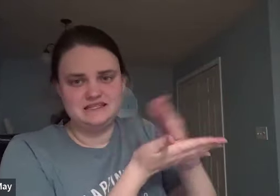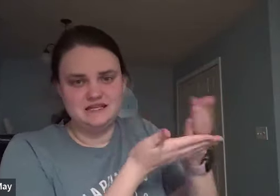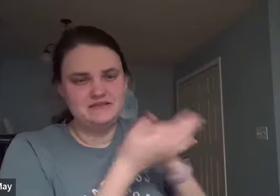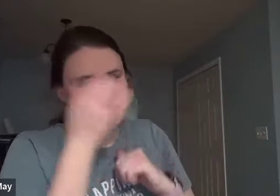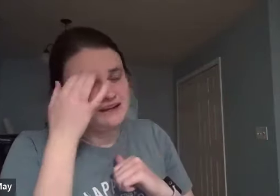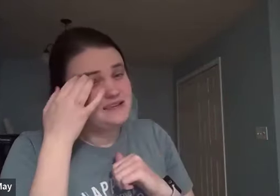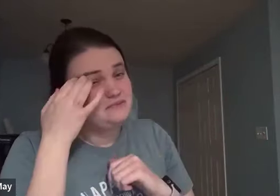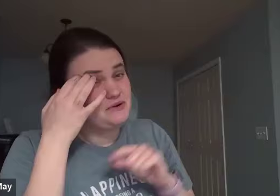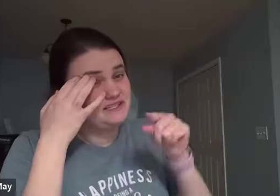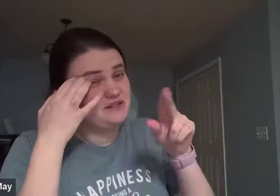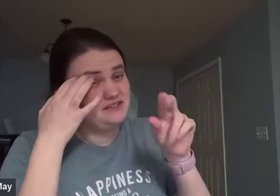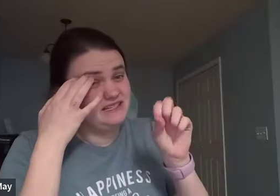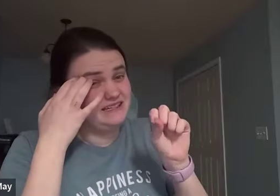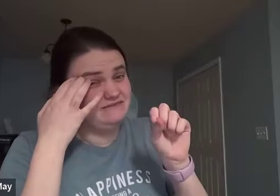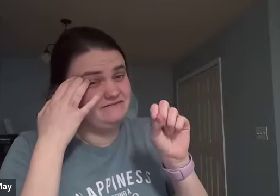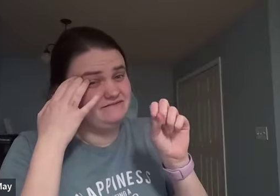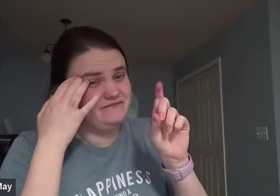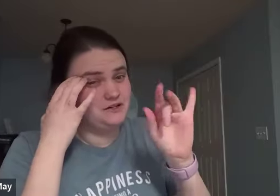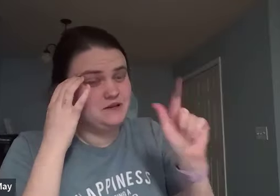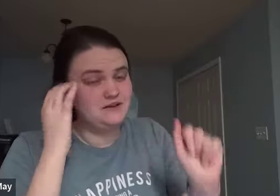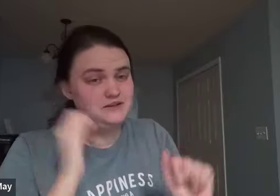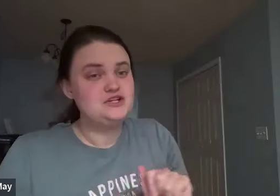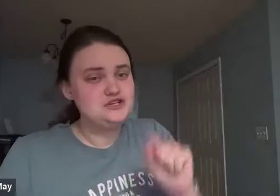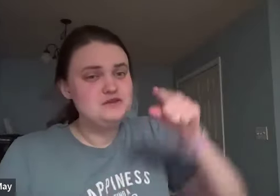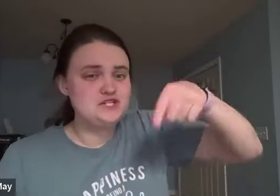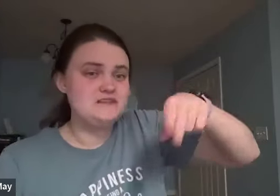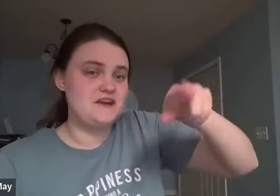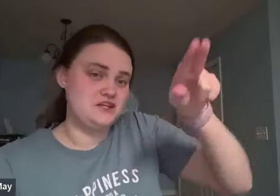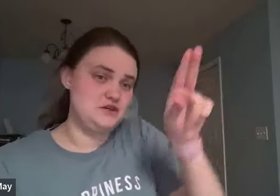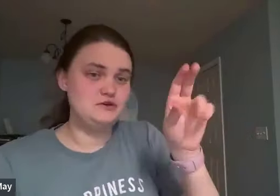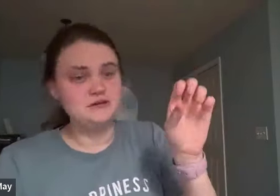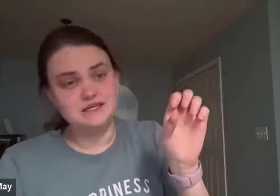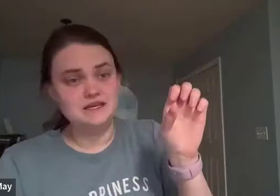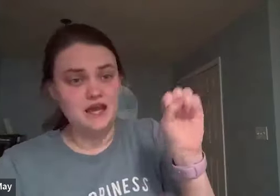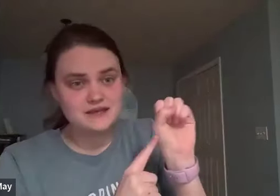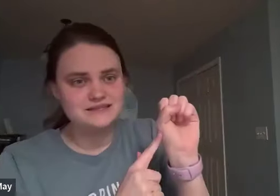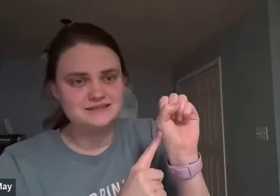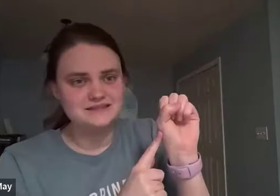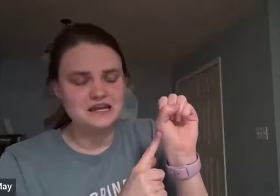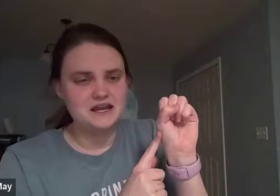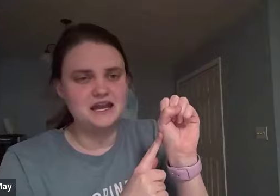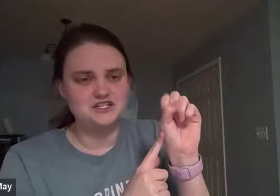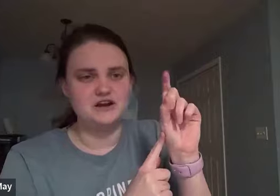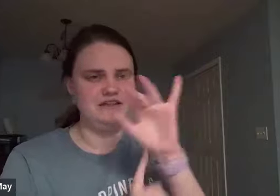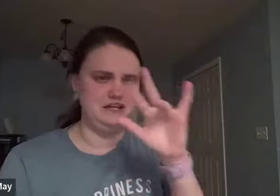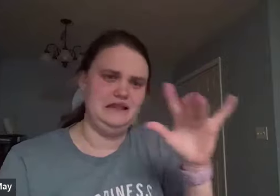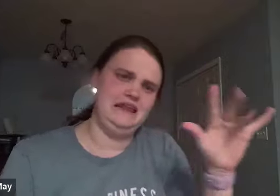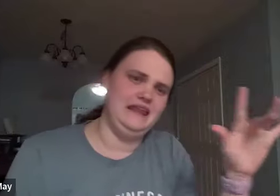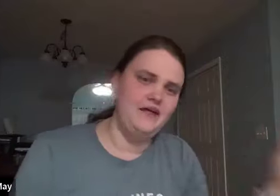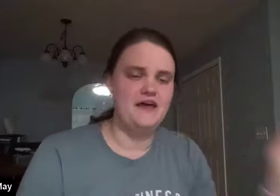quesadilla, that kind of thing. But most of the time I do see it finger spelled. Usually once you get that QES, they kind of catch on, and then you